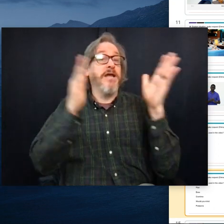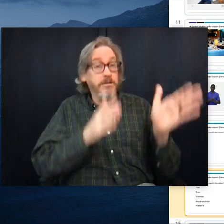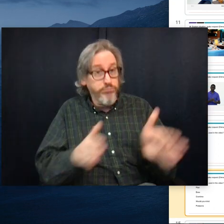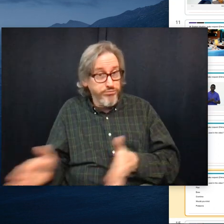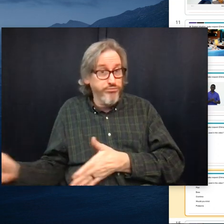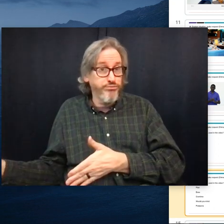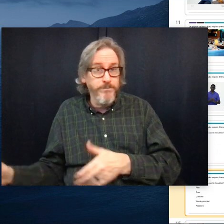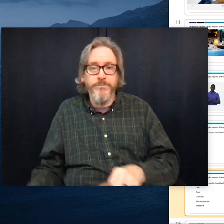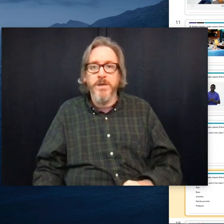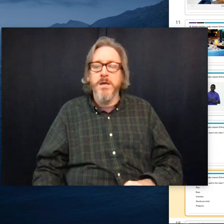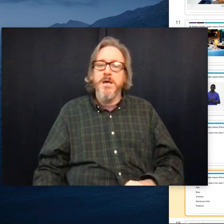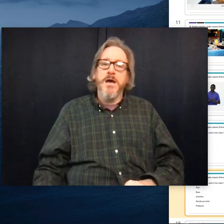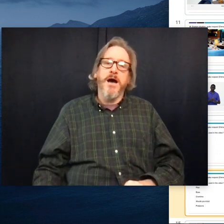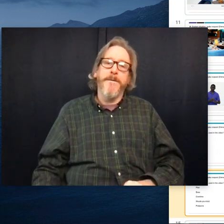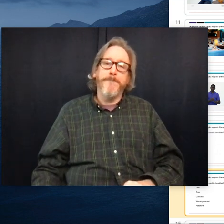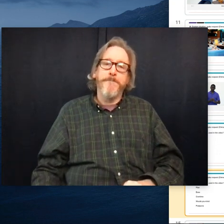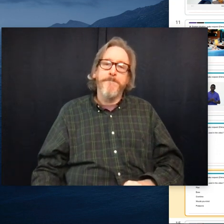of planning.